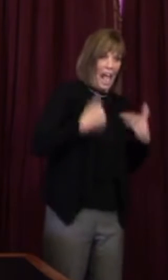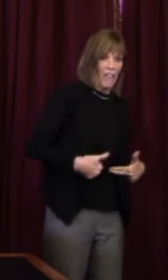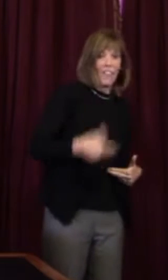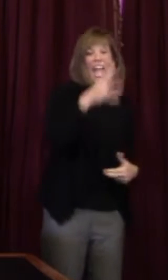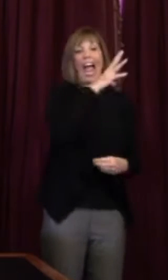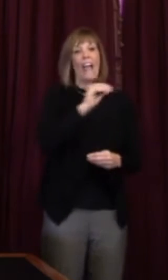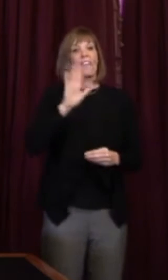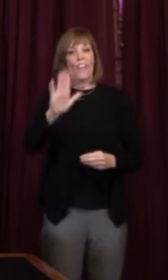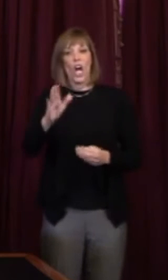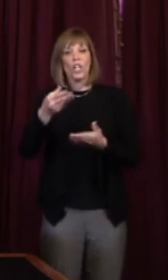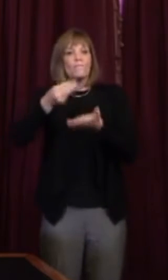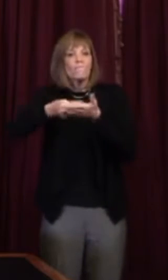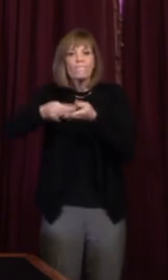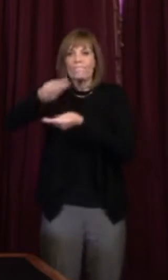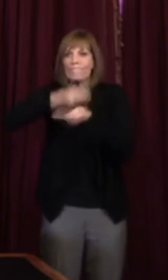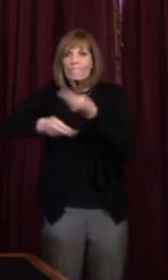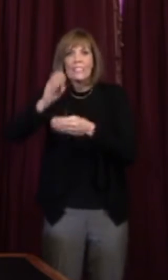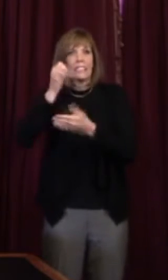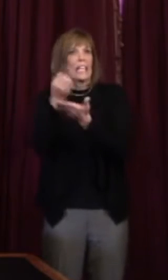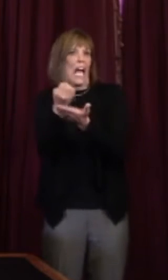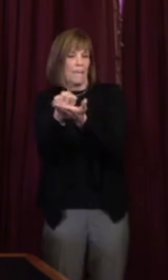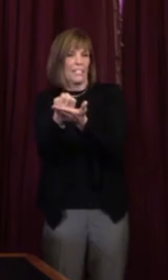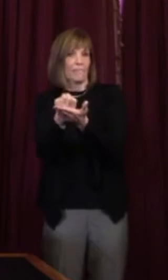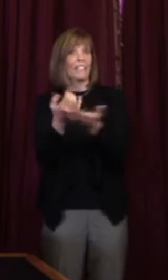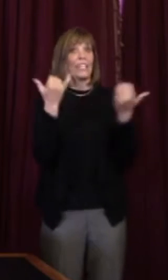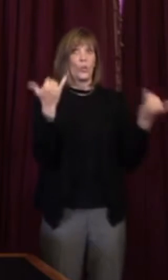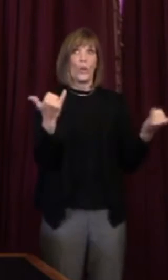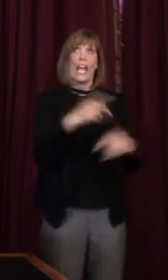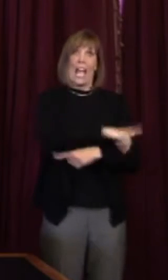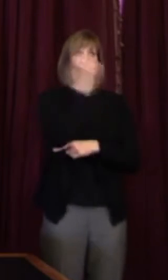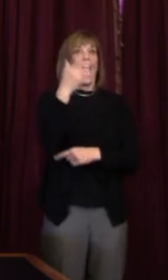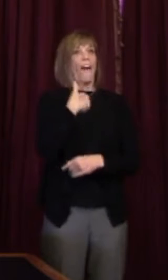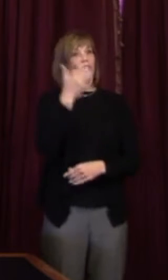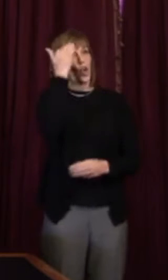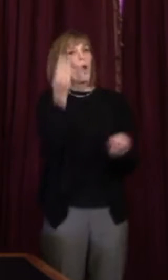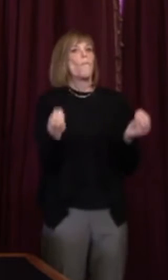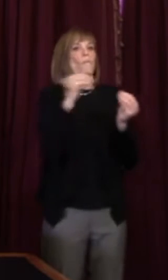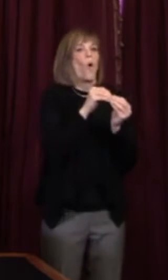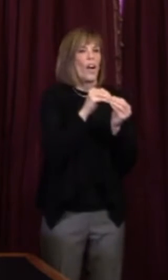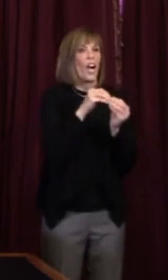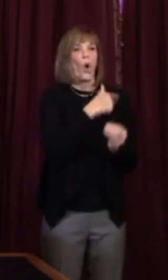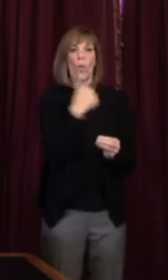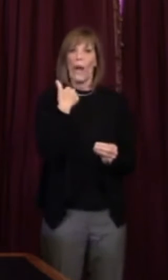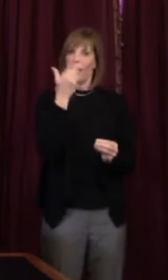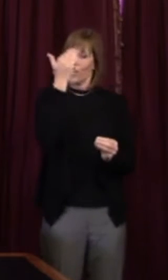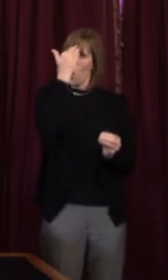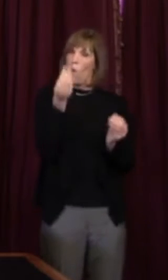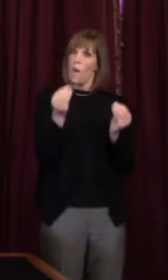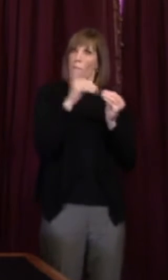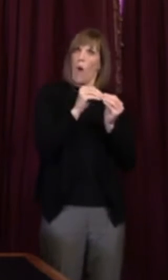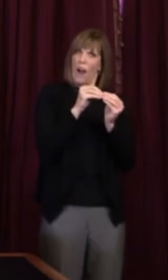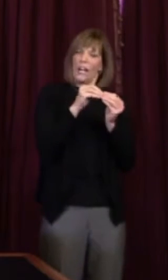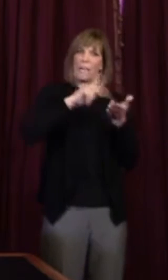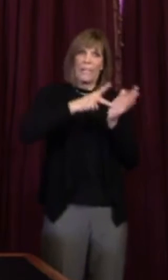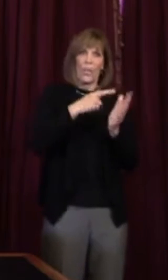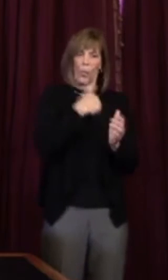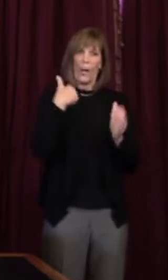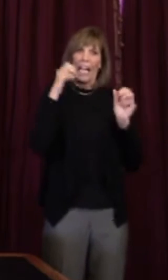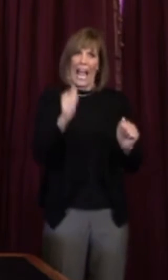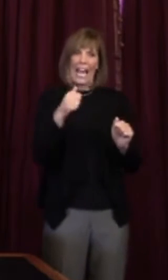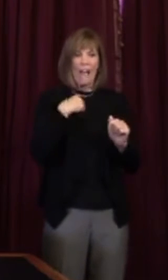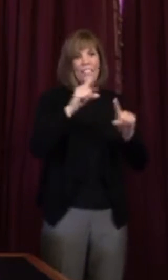Iowans. Today, the situation is much different, and we have more options available to us to keep our state